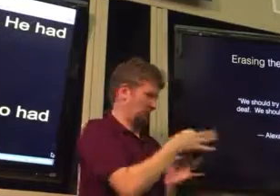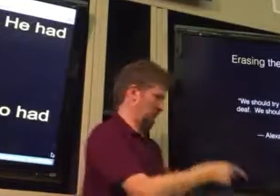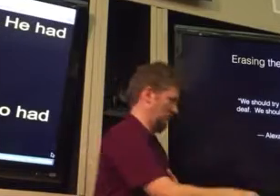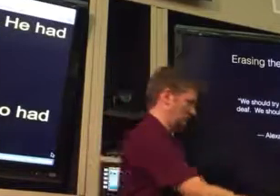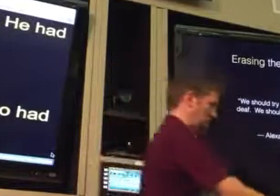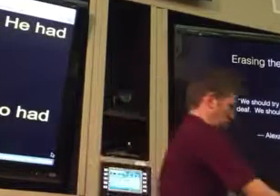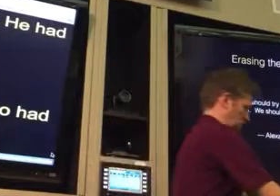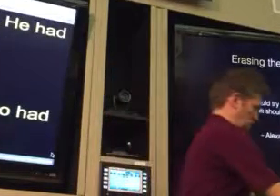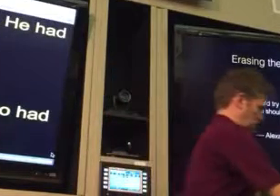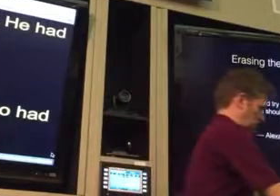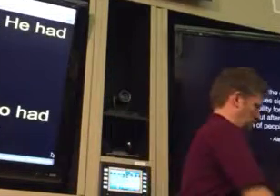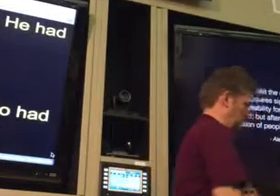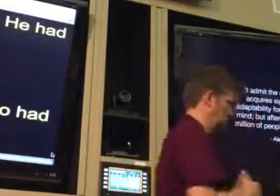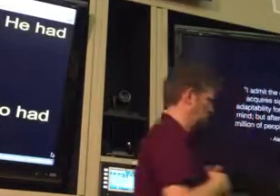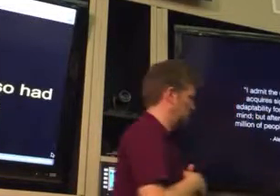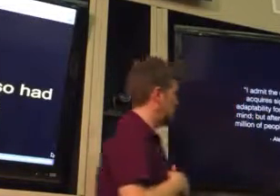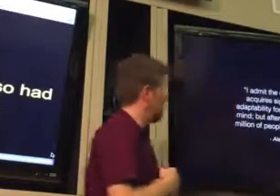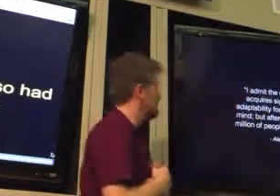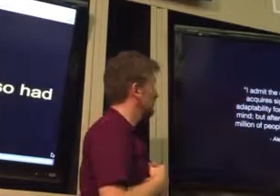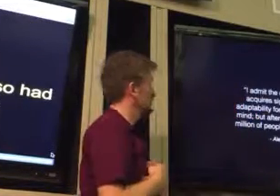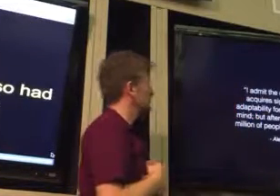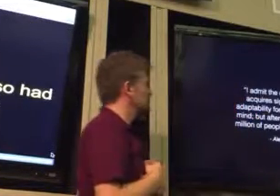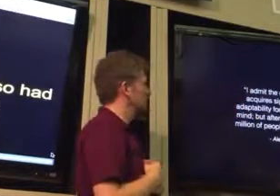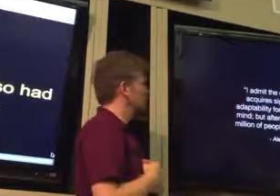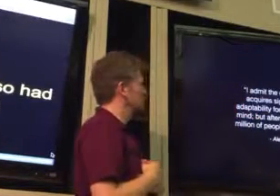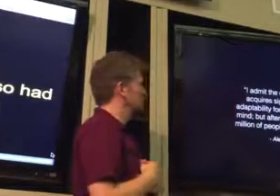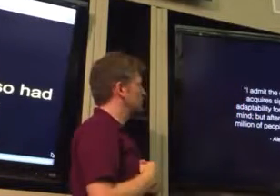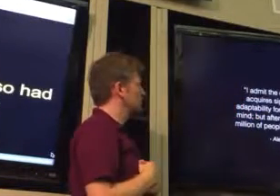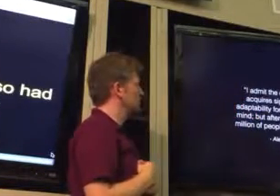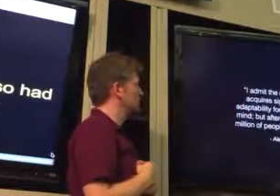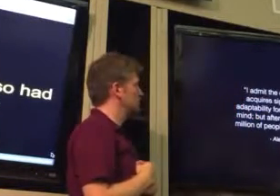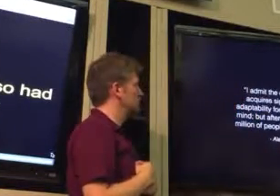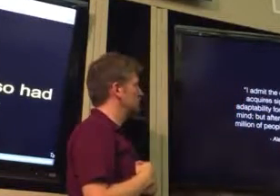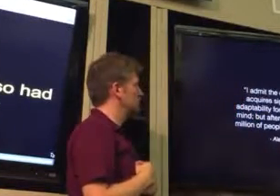Okay, so let me talk a little bit more about that. But here's another quote.